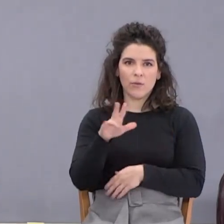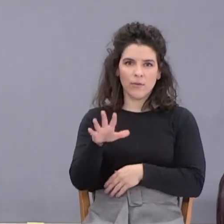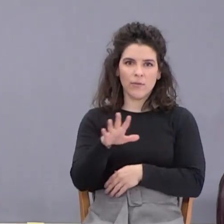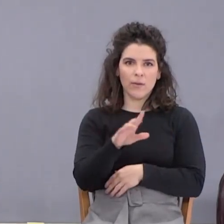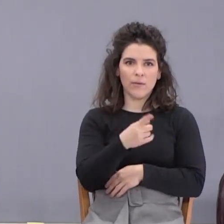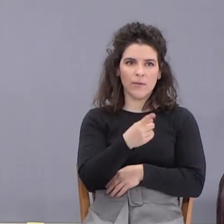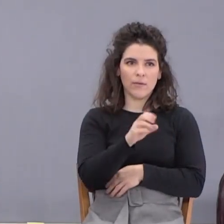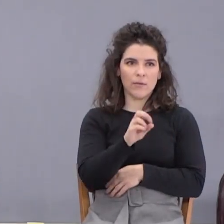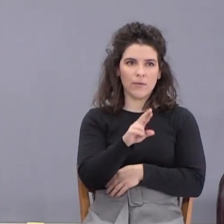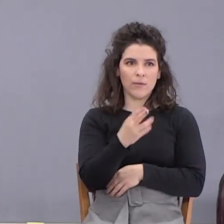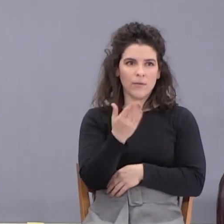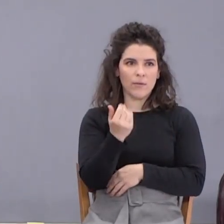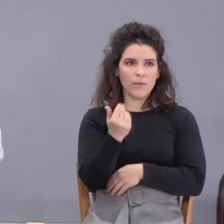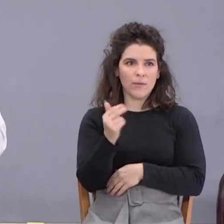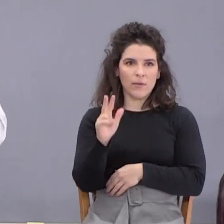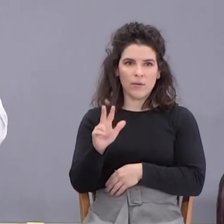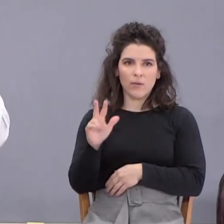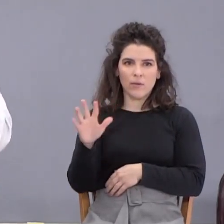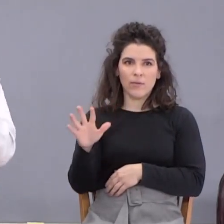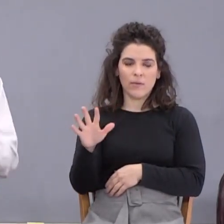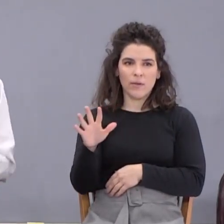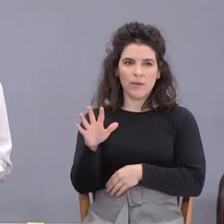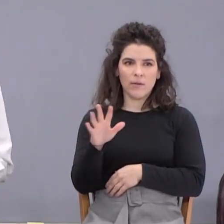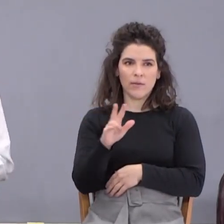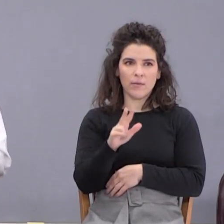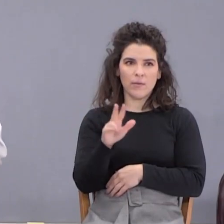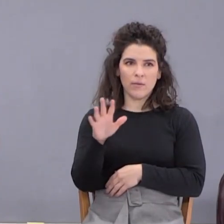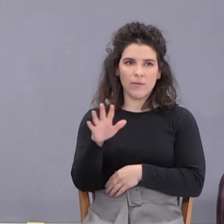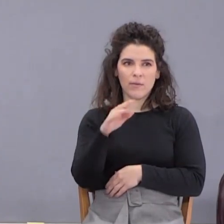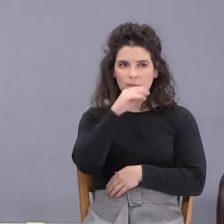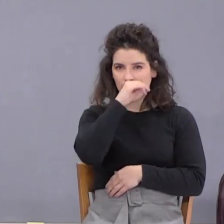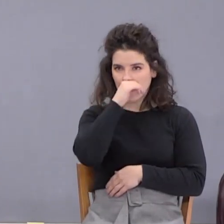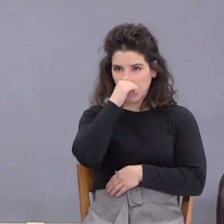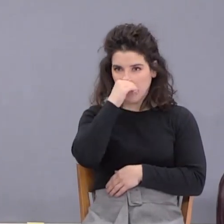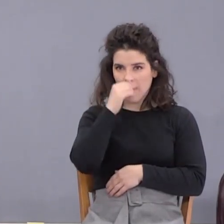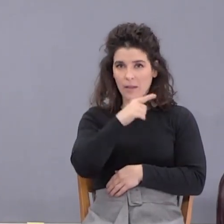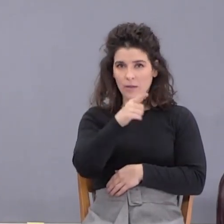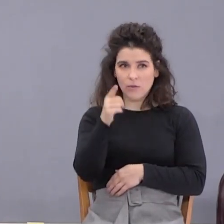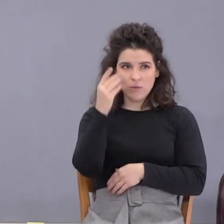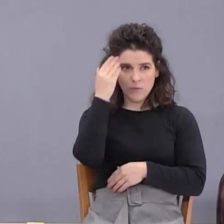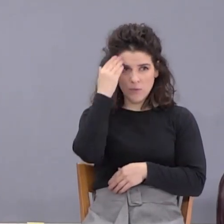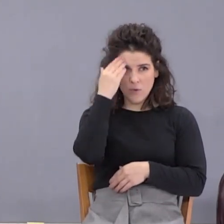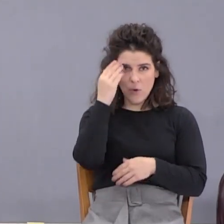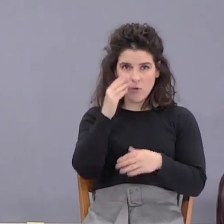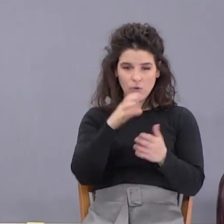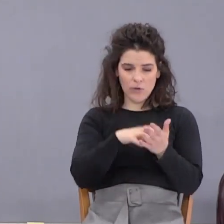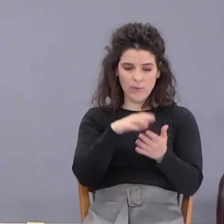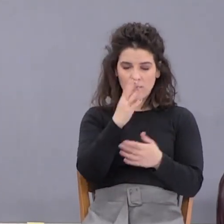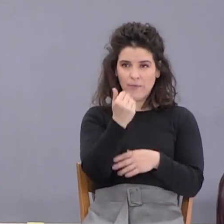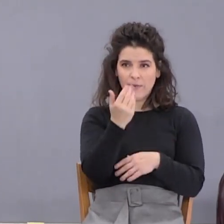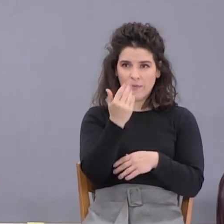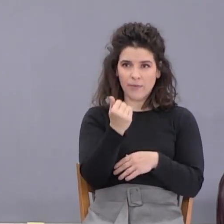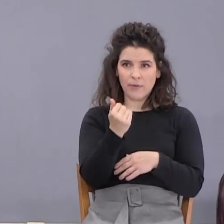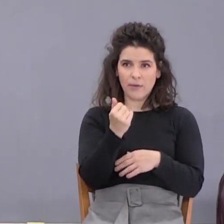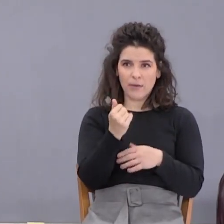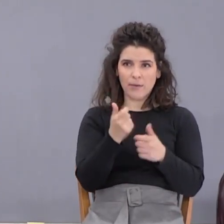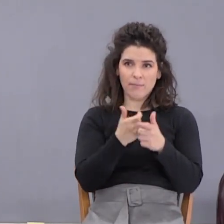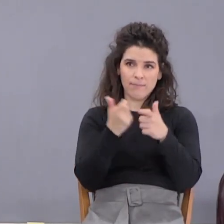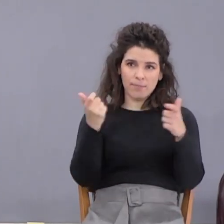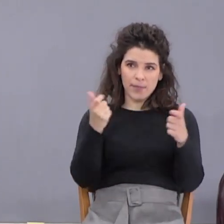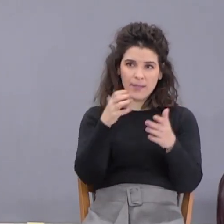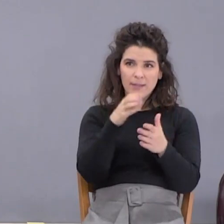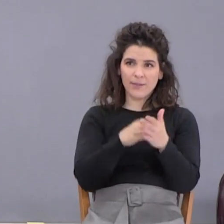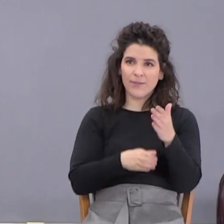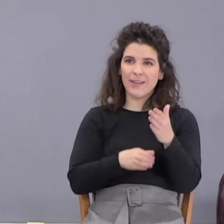35, okay, verses 35 and following. As you all well know, chapter 15 here in 1 Corinthians, largest section